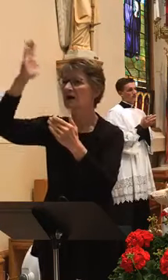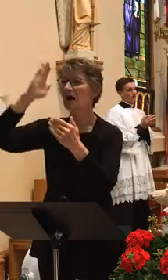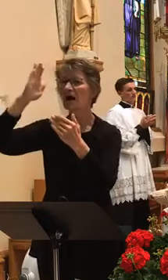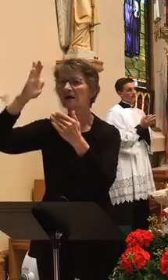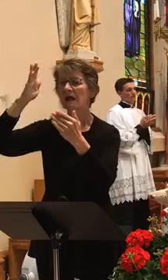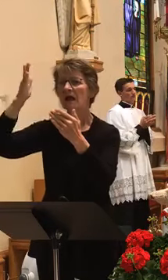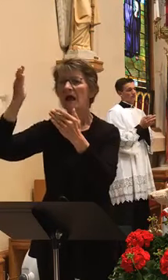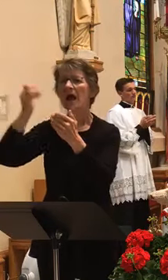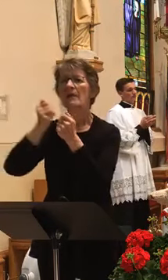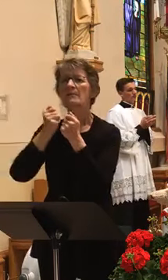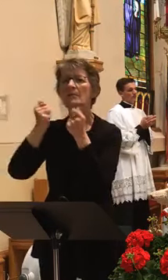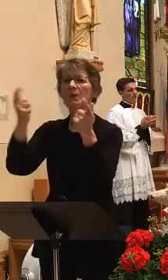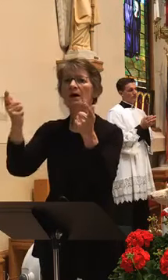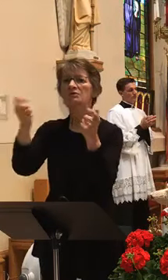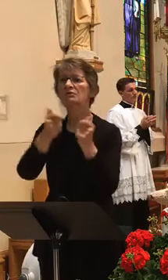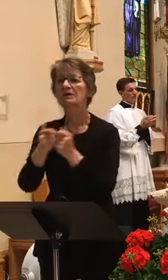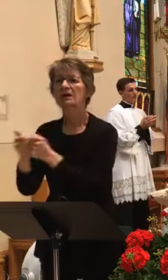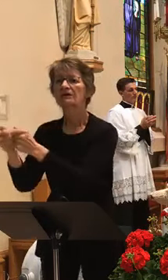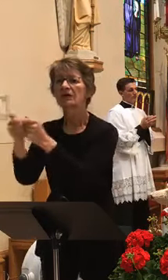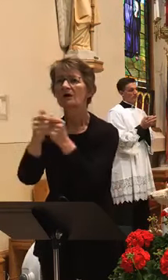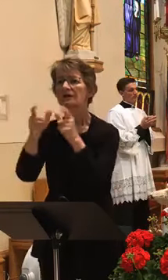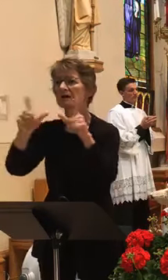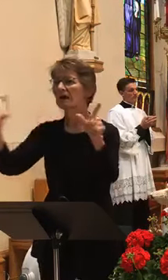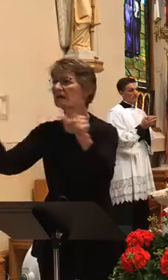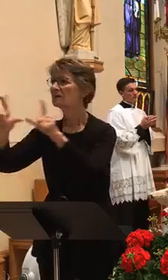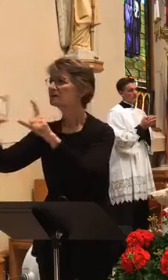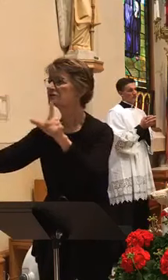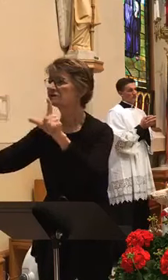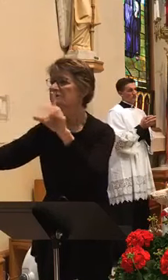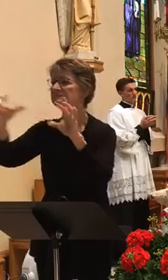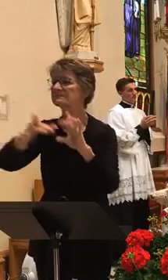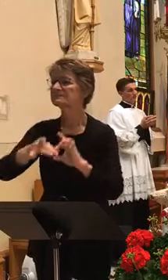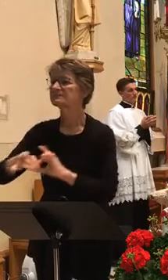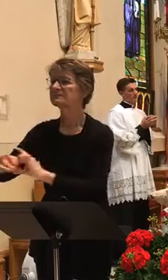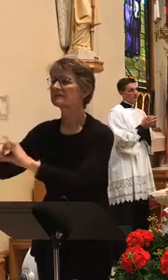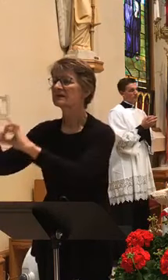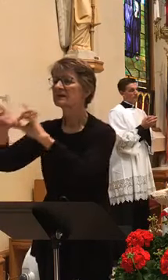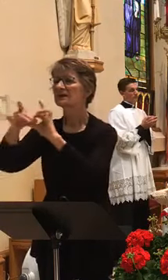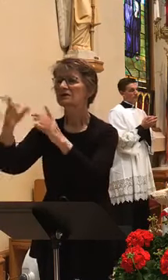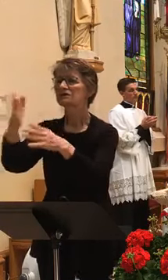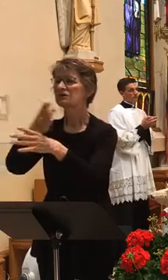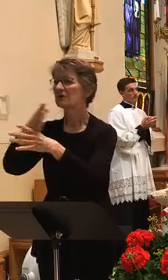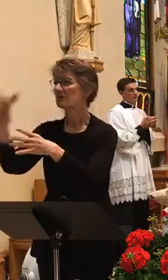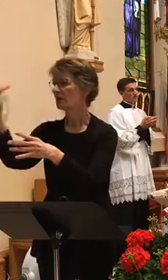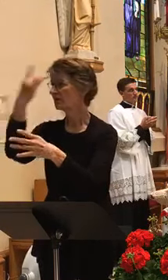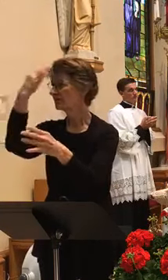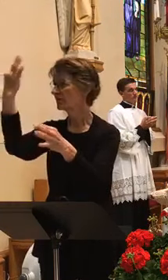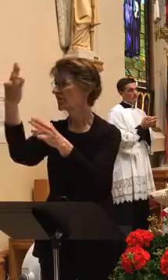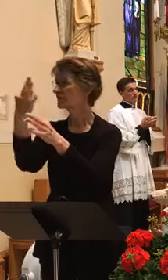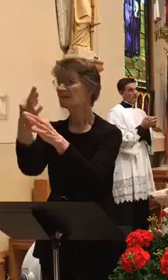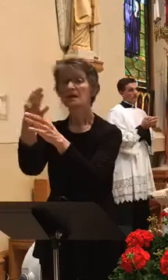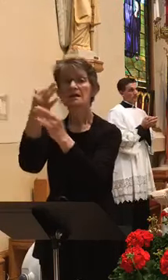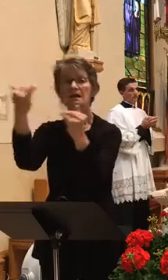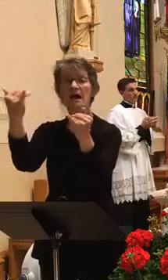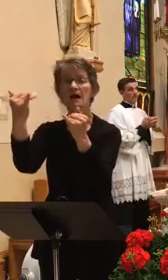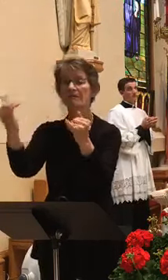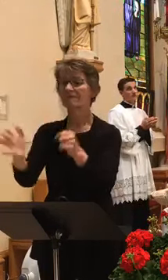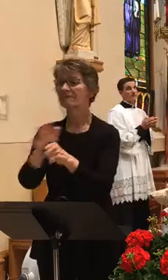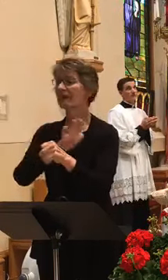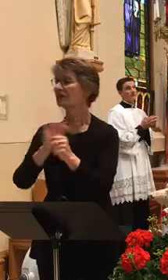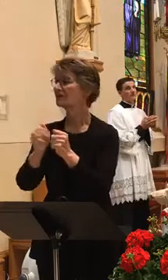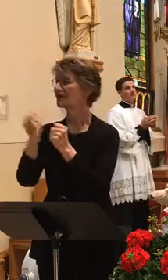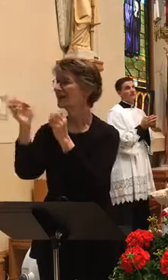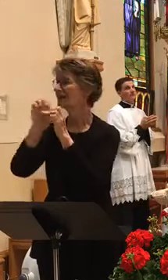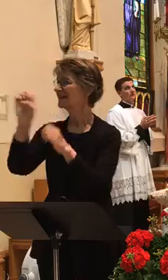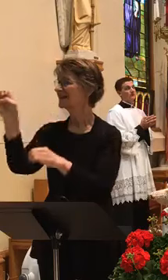many languages of the earth in profession of the one faith. Therefore, overcome with Easter joy,